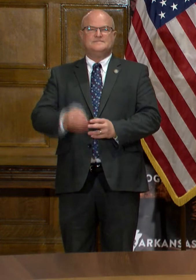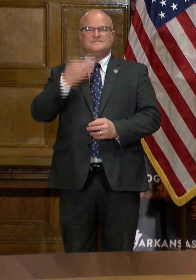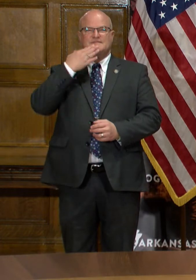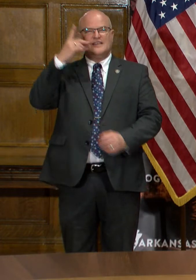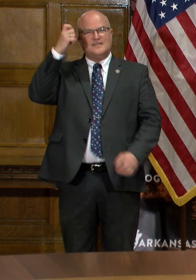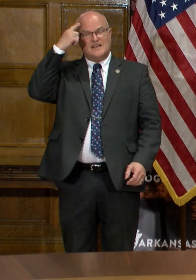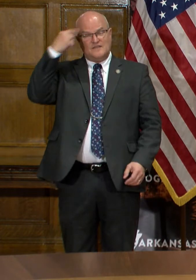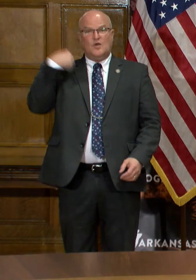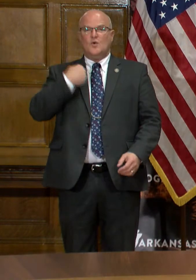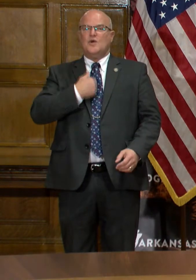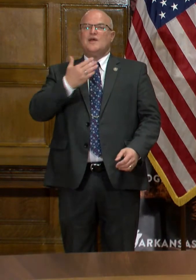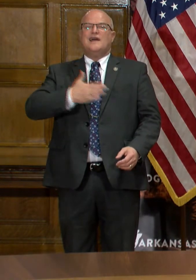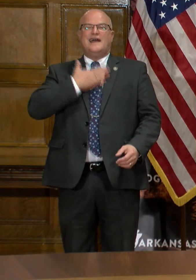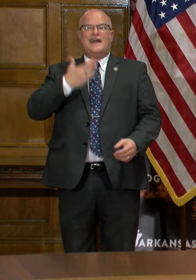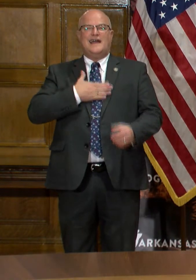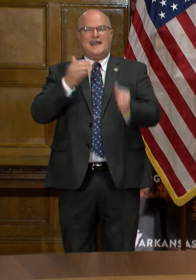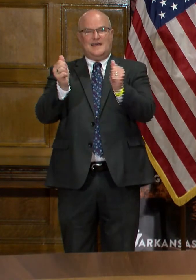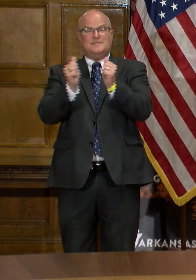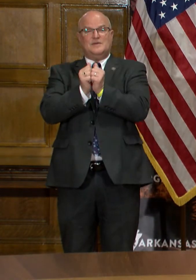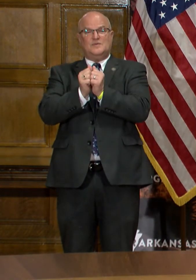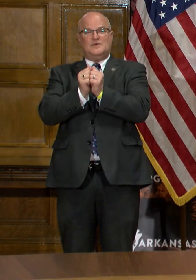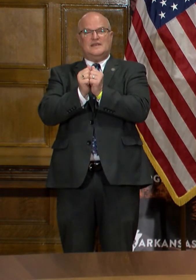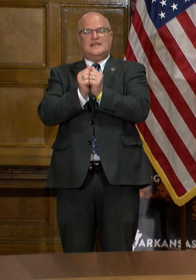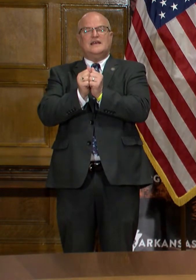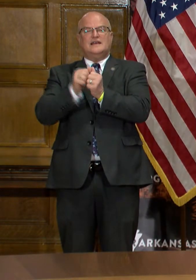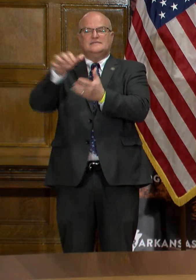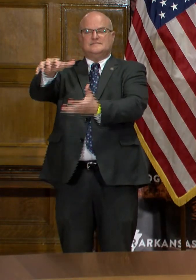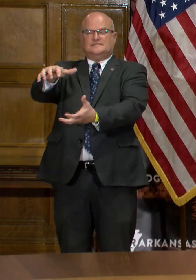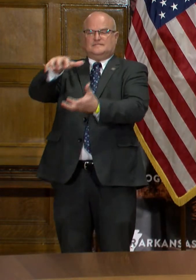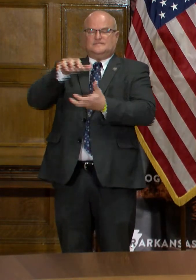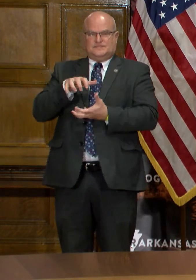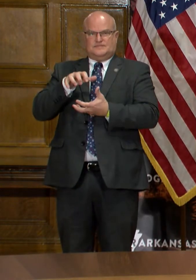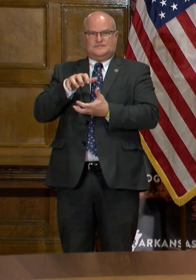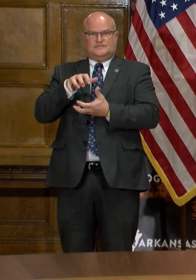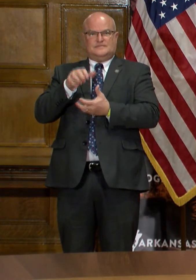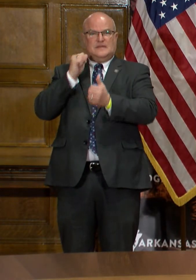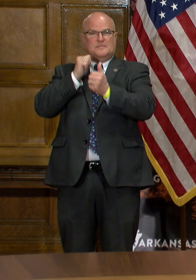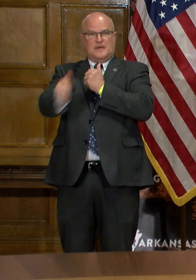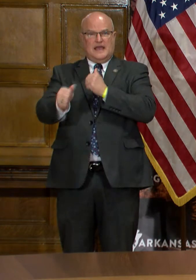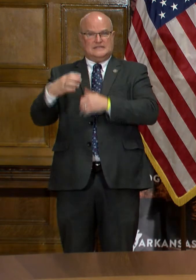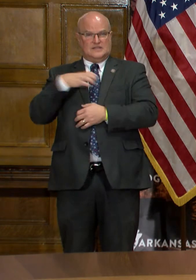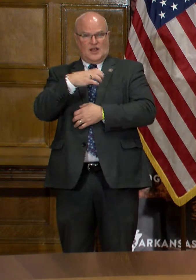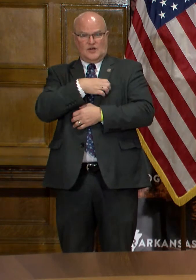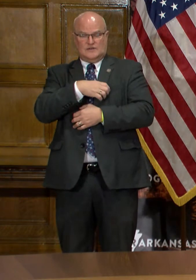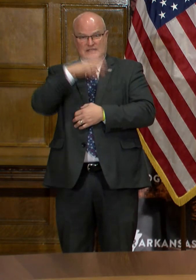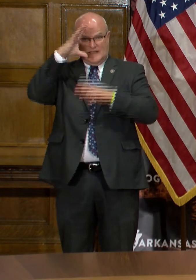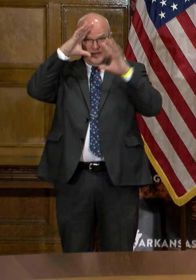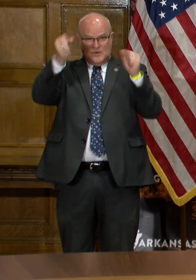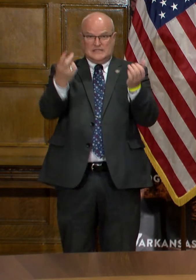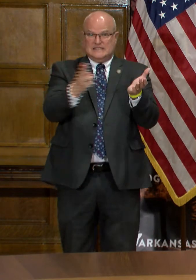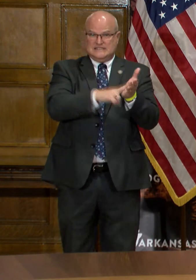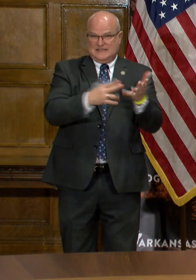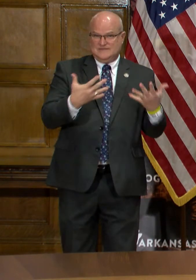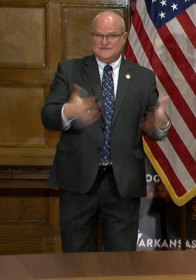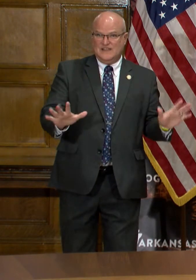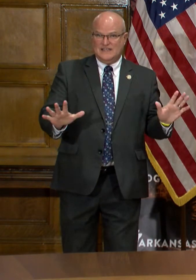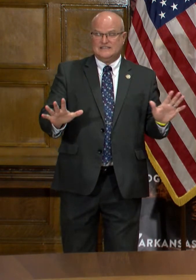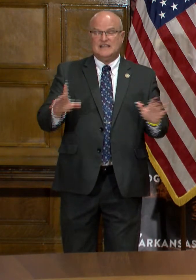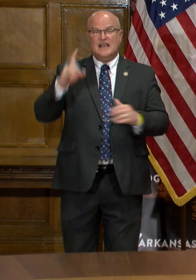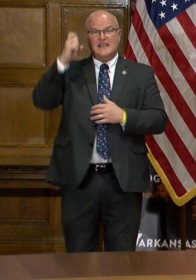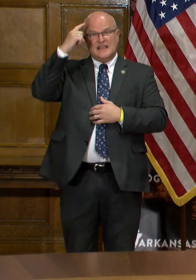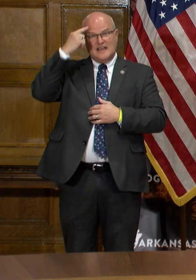Thank you, Governor. We are pleased with the package that has passed Congress and signed by the President. And as the Governor